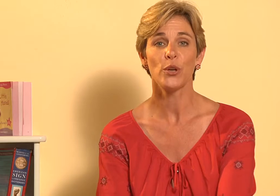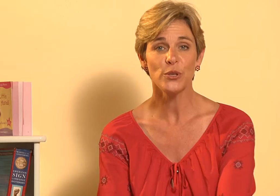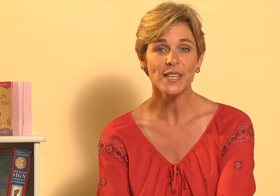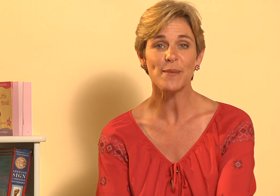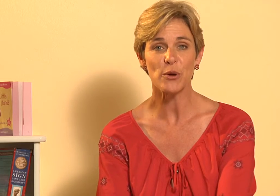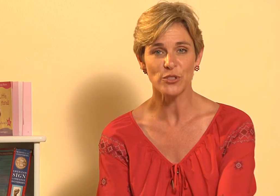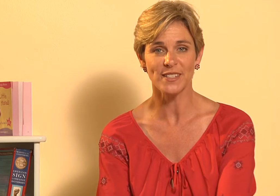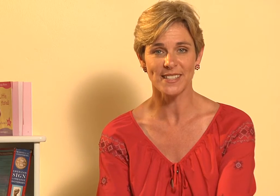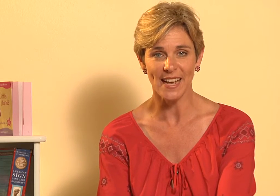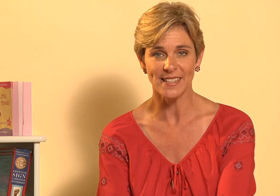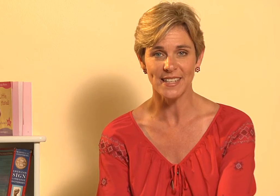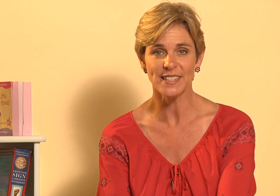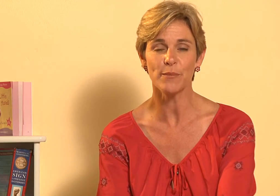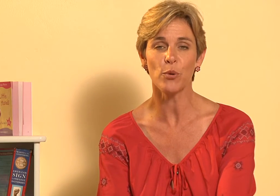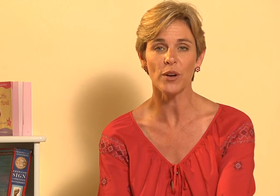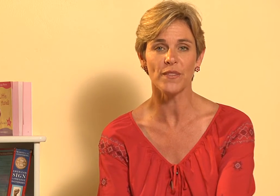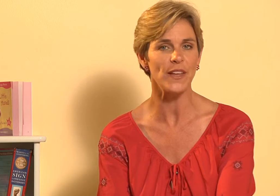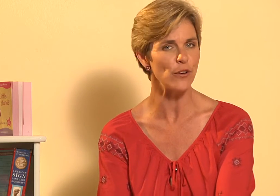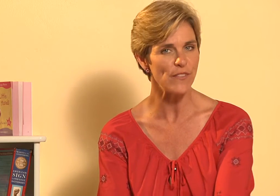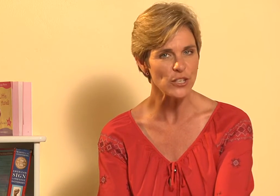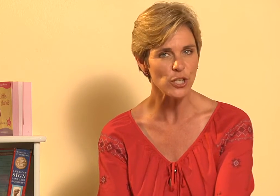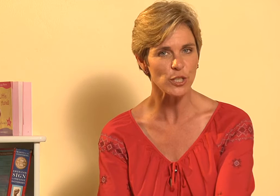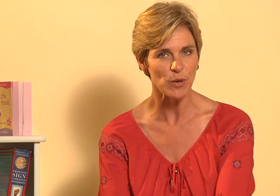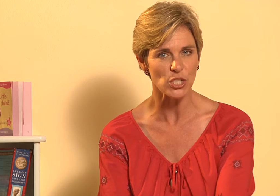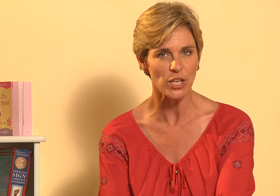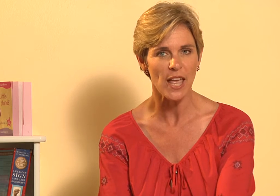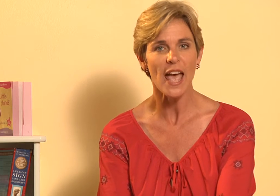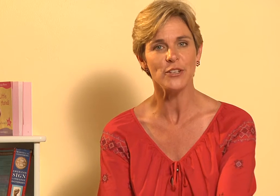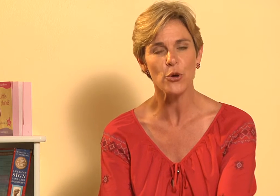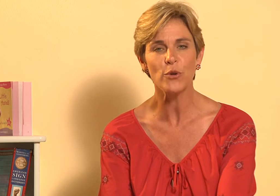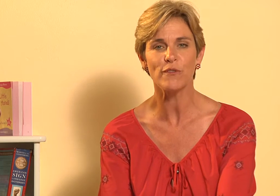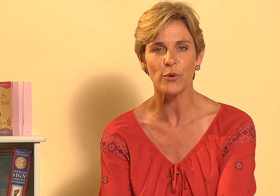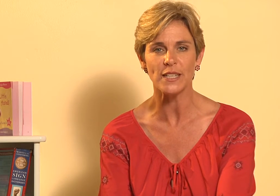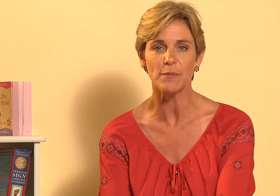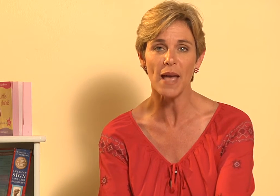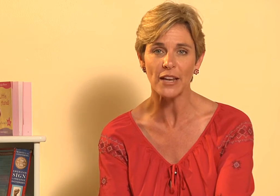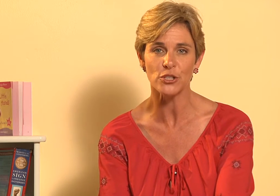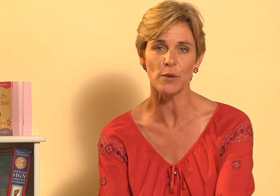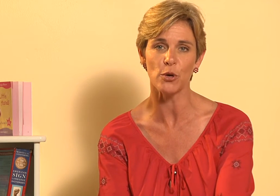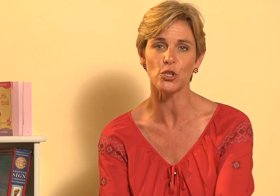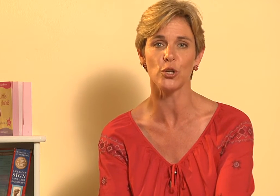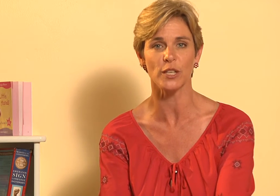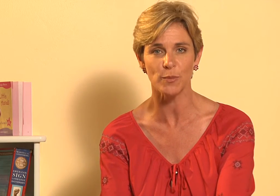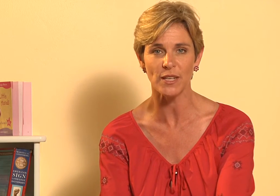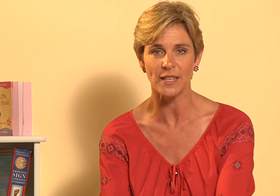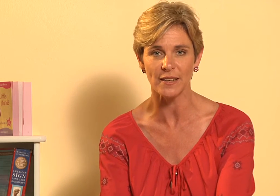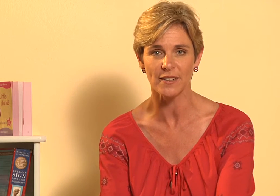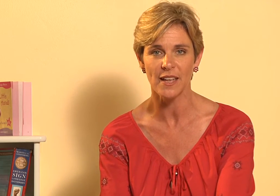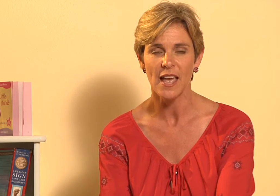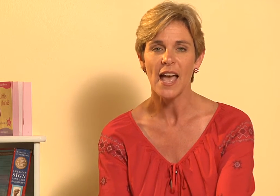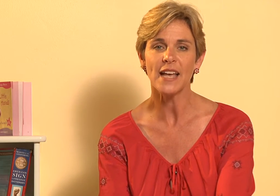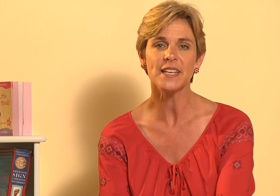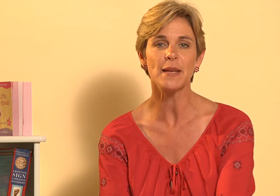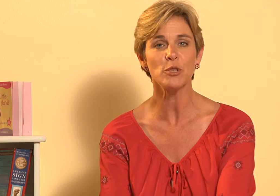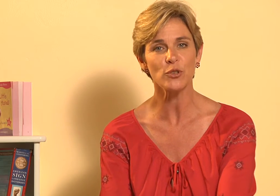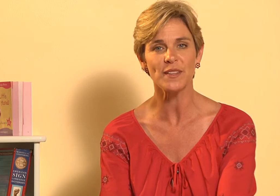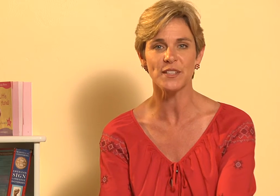When using emotion signs, it's important that your facial expression and tone of voice match the emotion you're expressing. As I demonstrate this